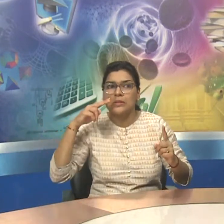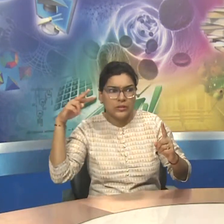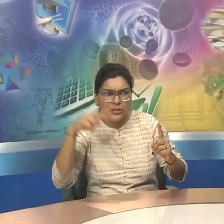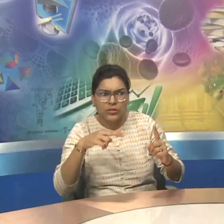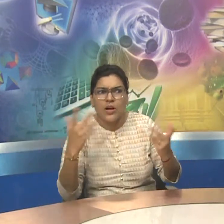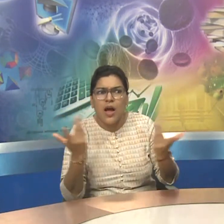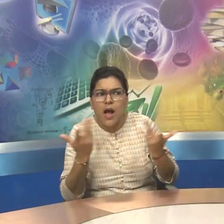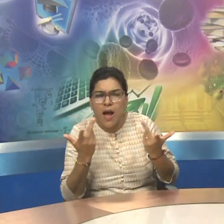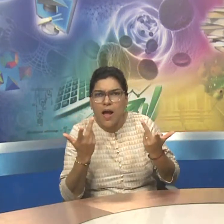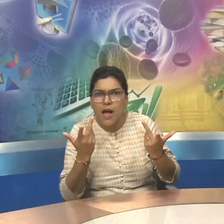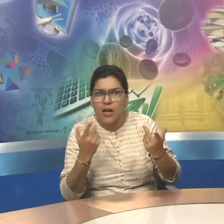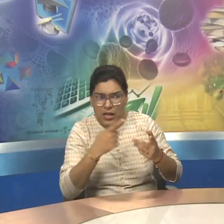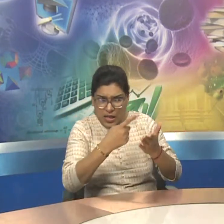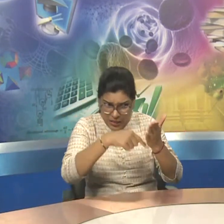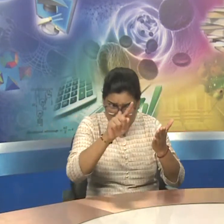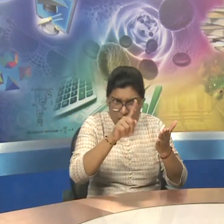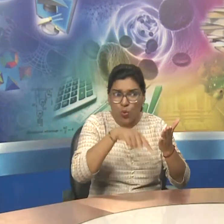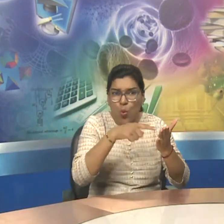in a